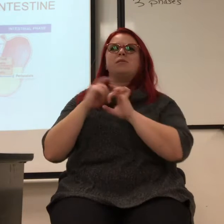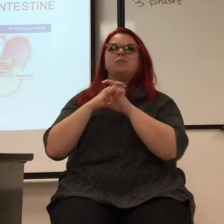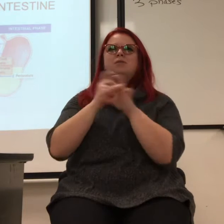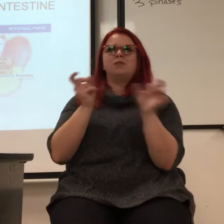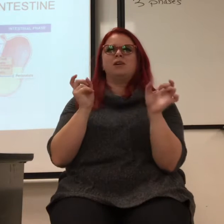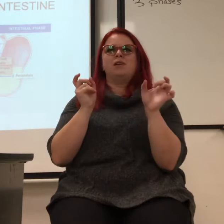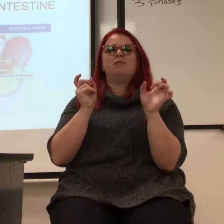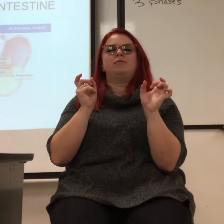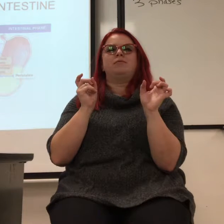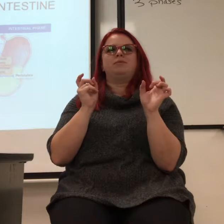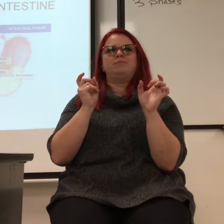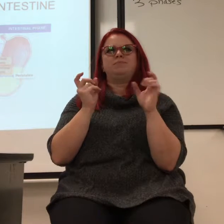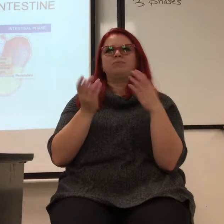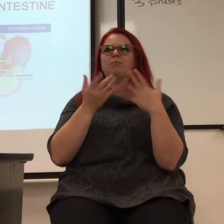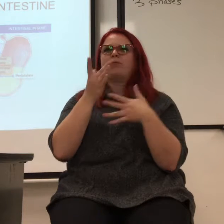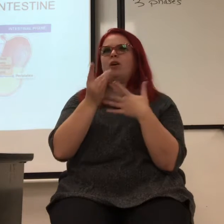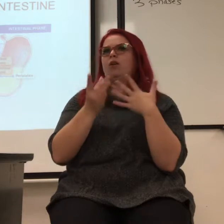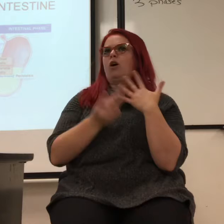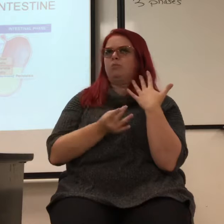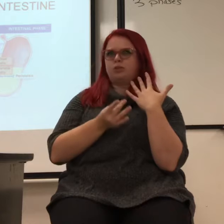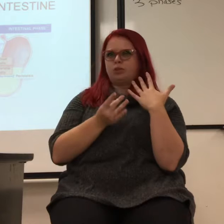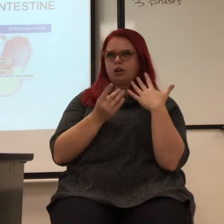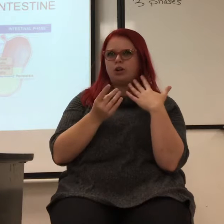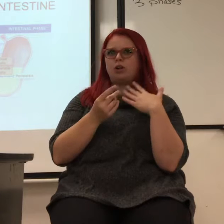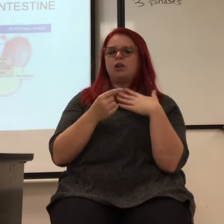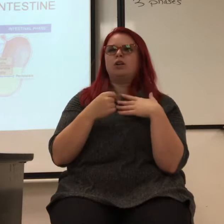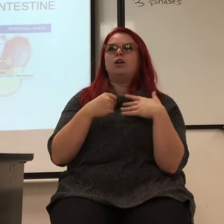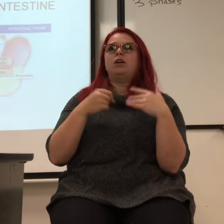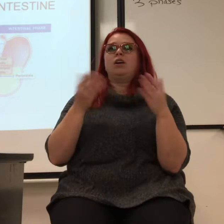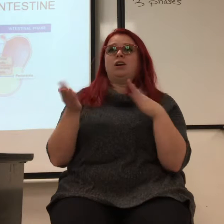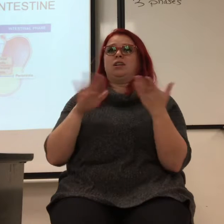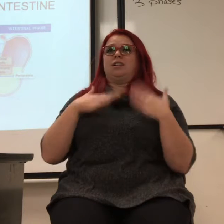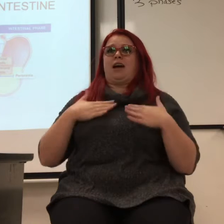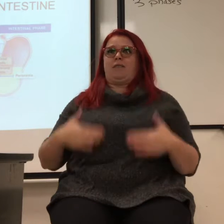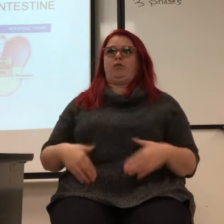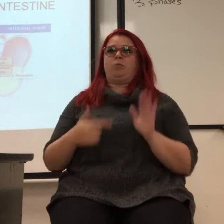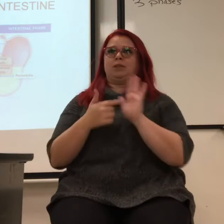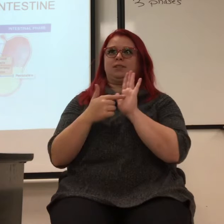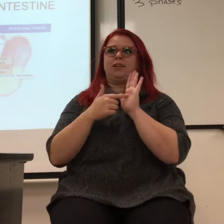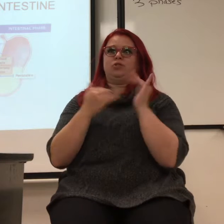an optional cadaver presentation today.